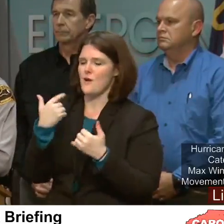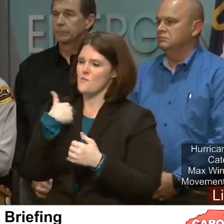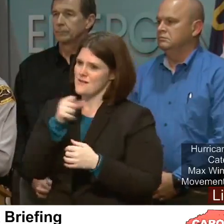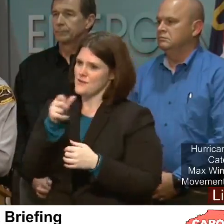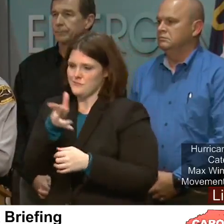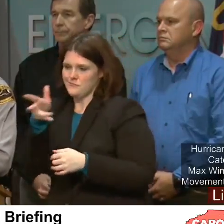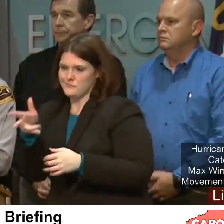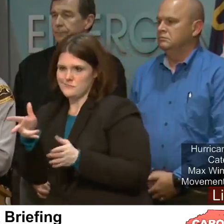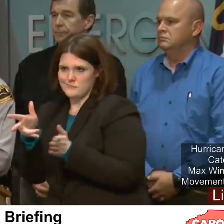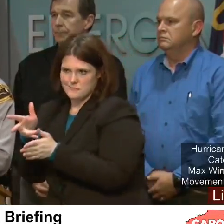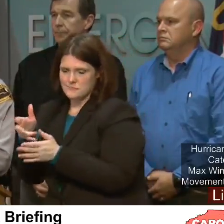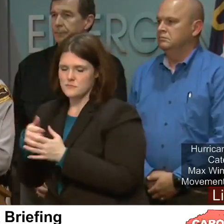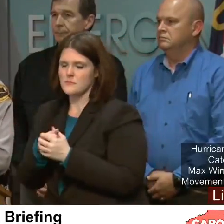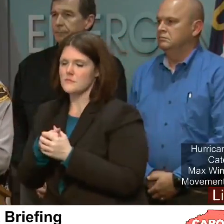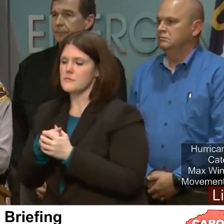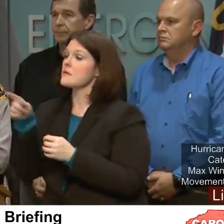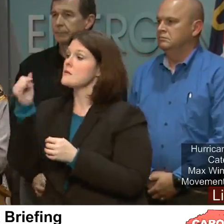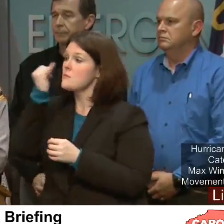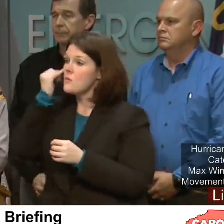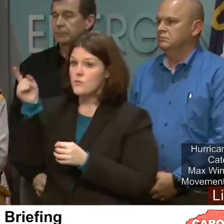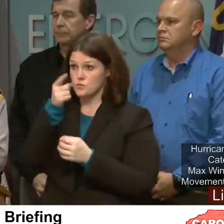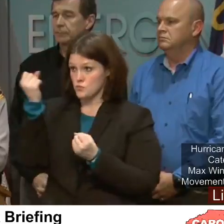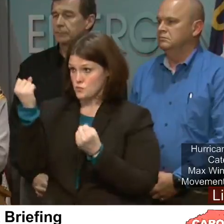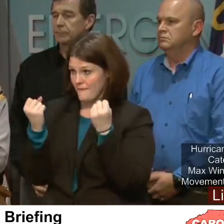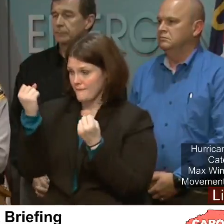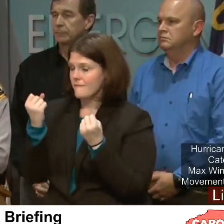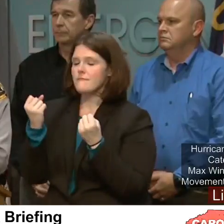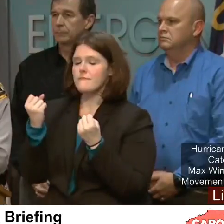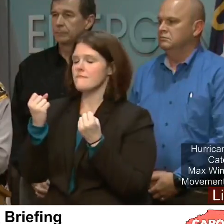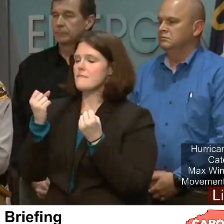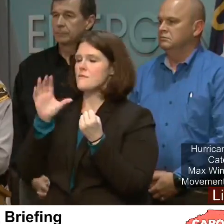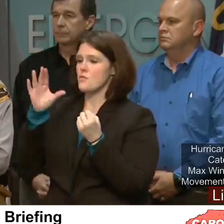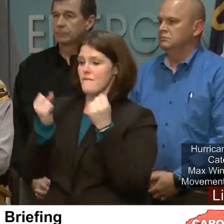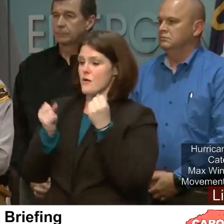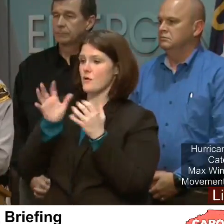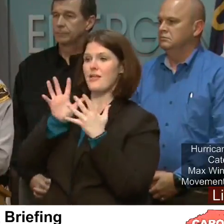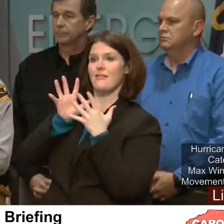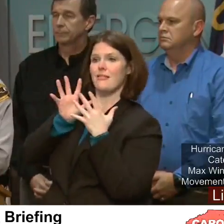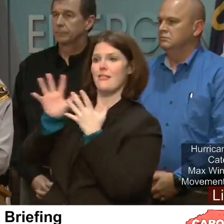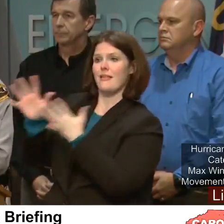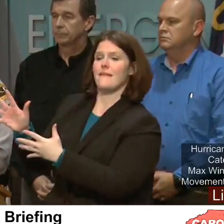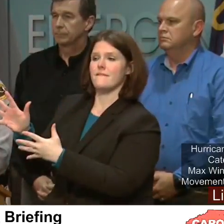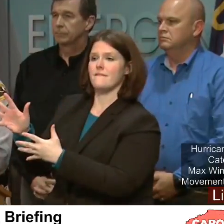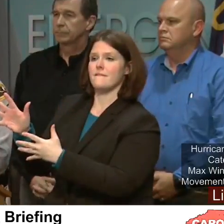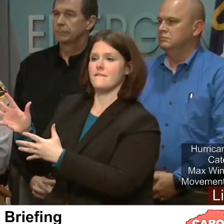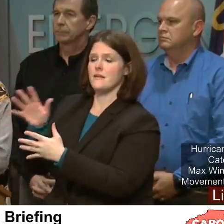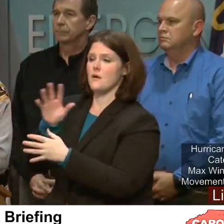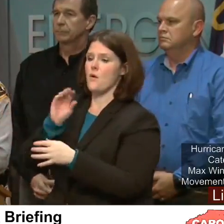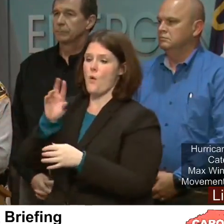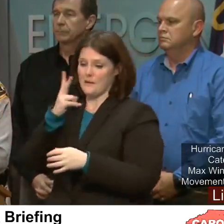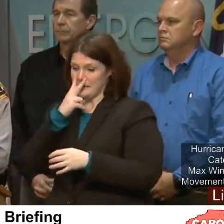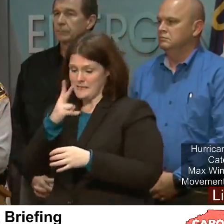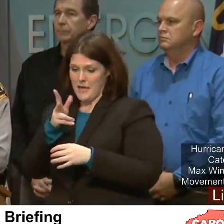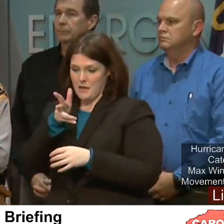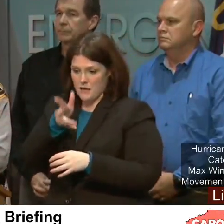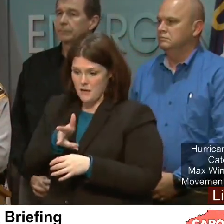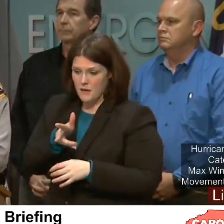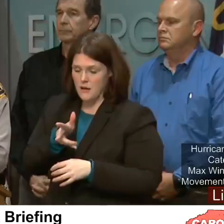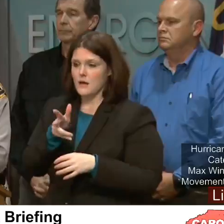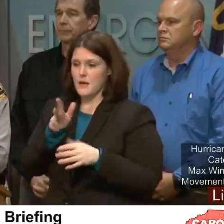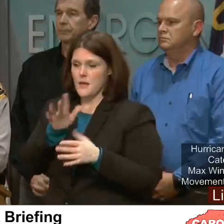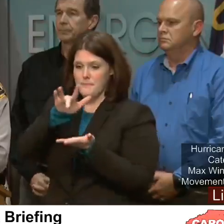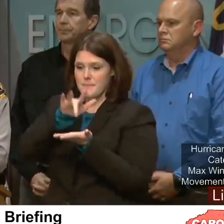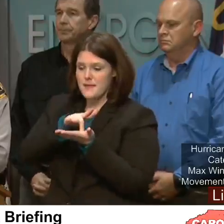are encouraged to avoid leaving their vehicles unattended within the medians and along the shoulders